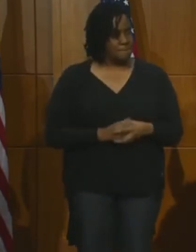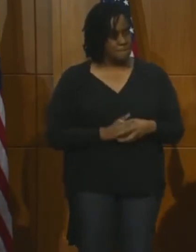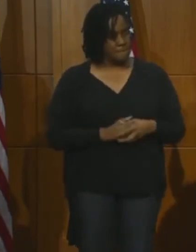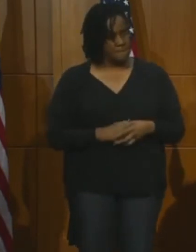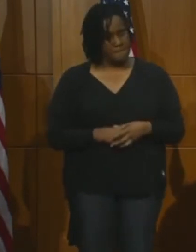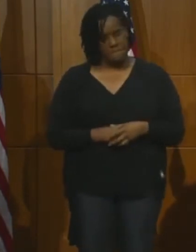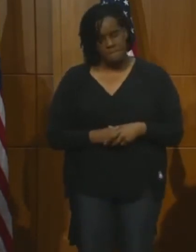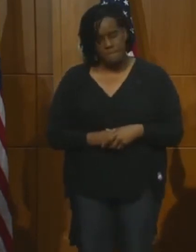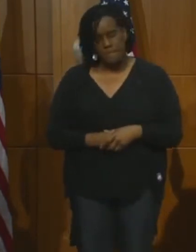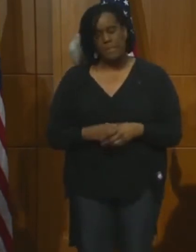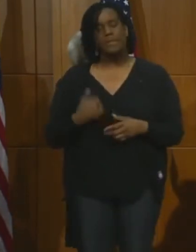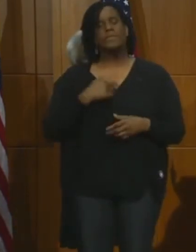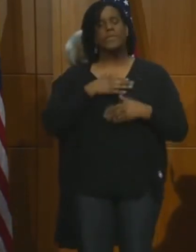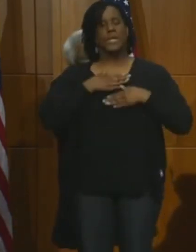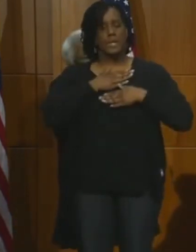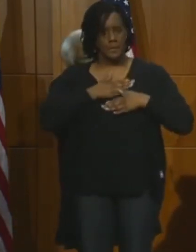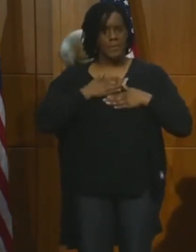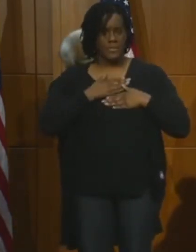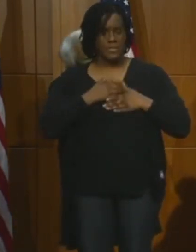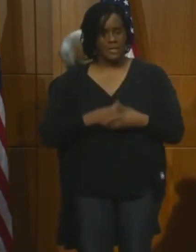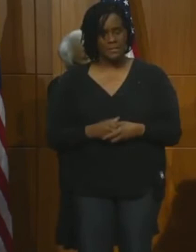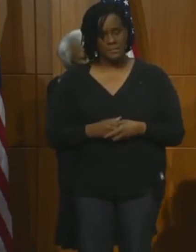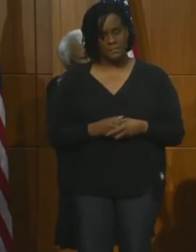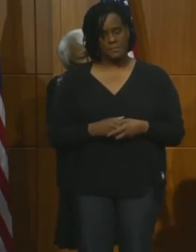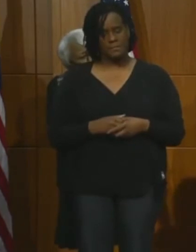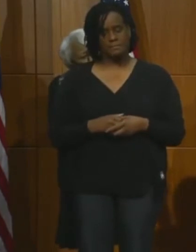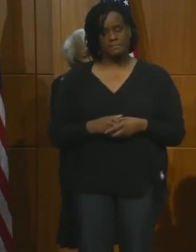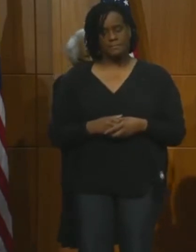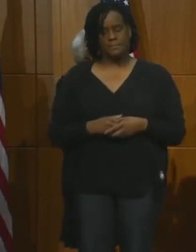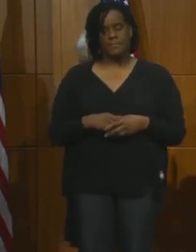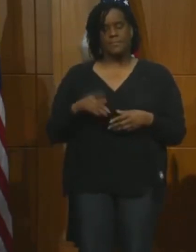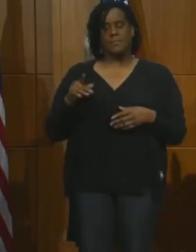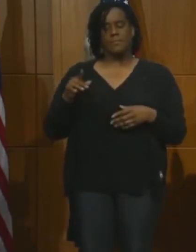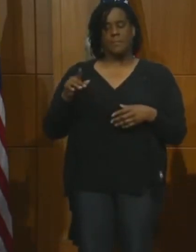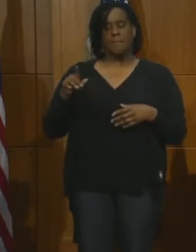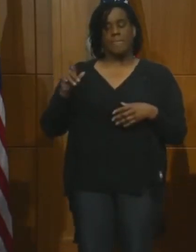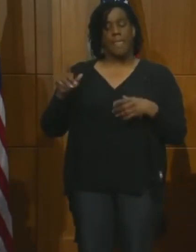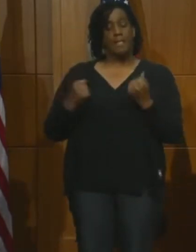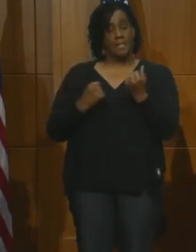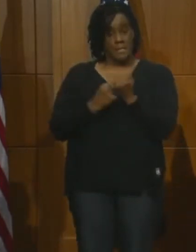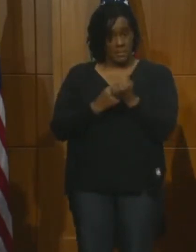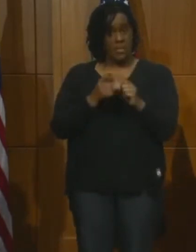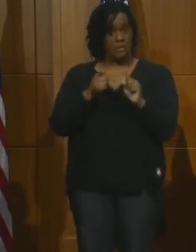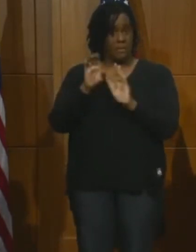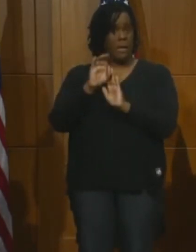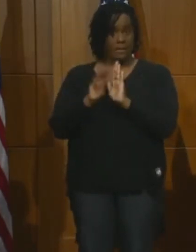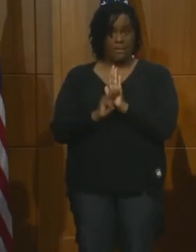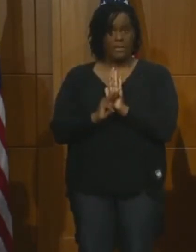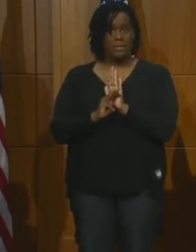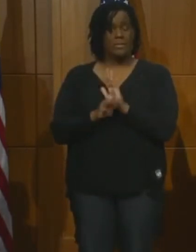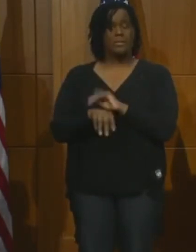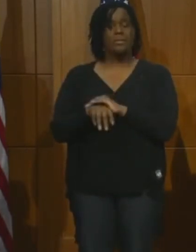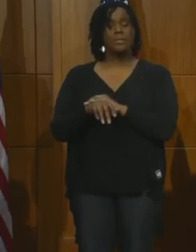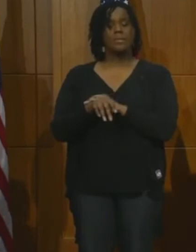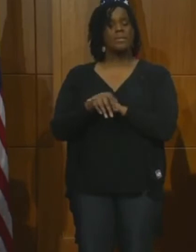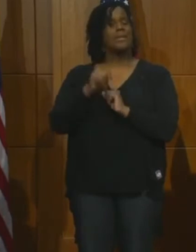So we appreciate the support that we have been given in this Commonwealth for us,